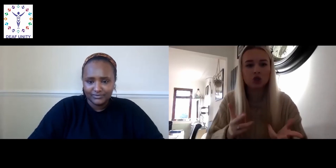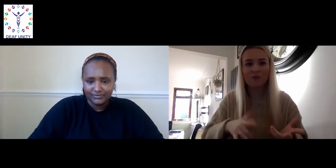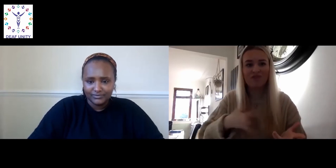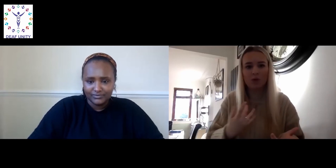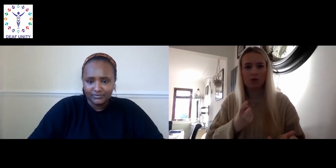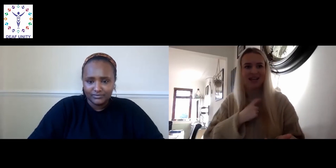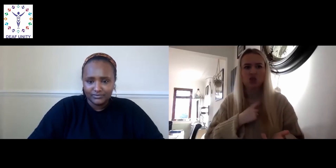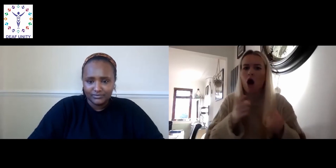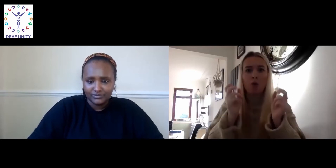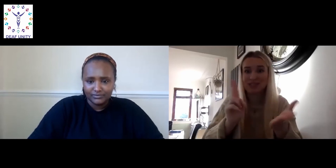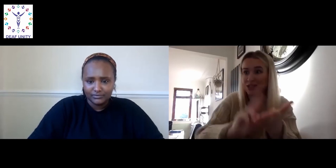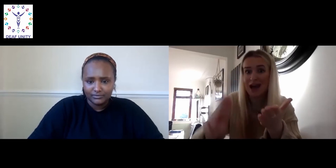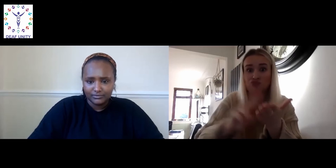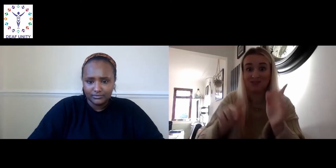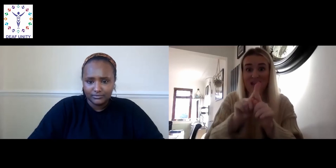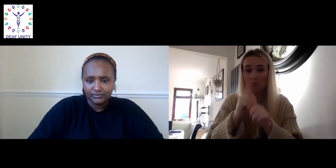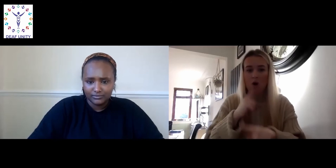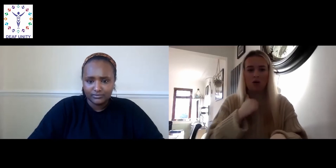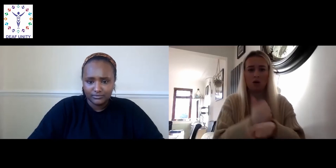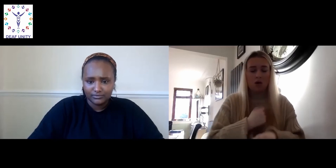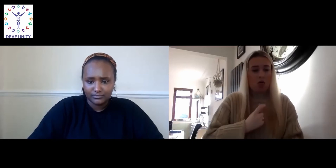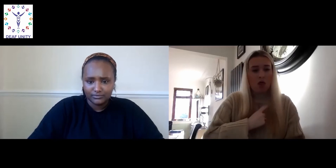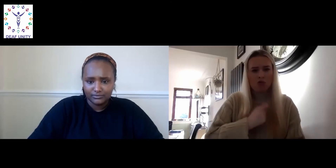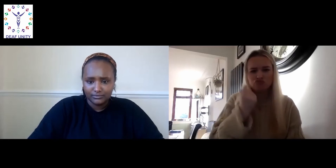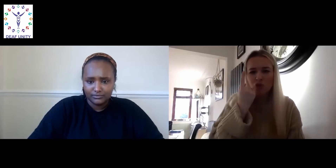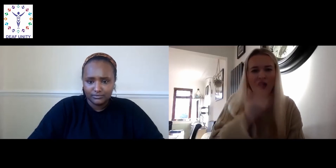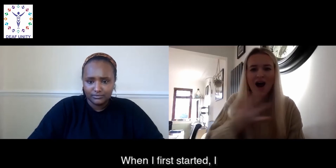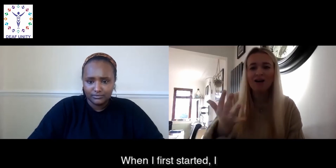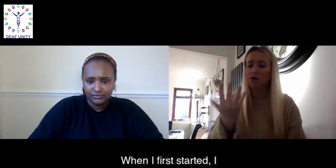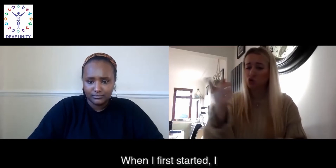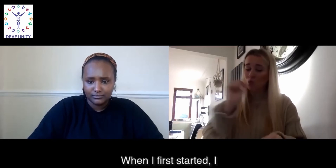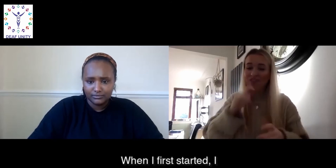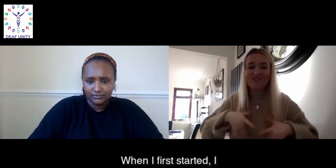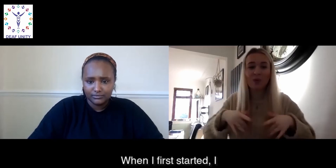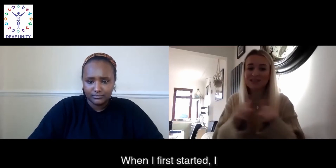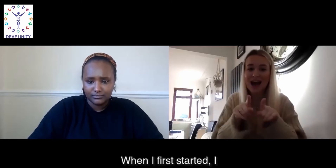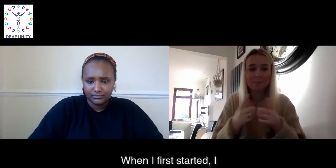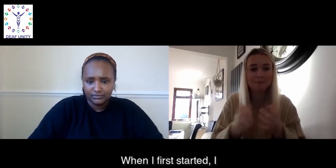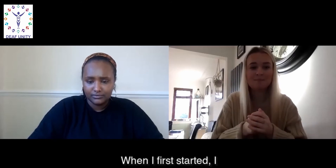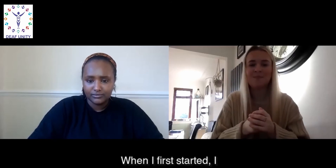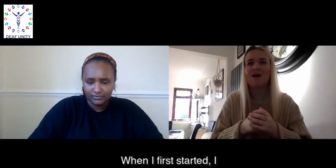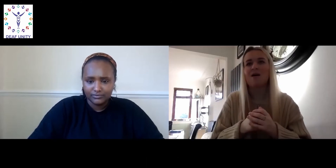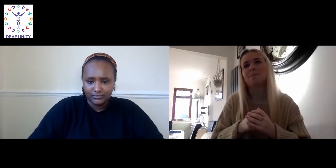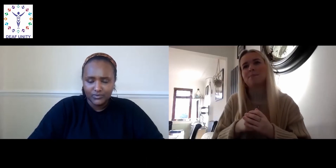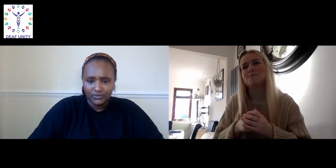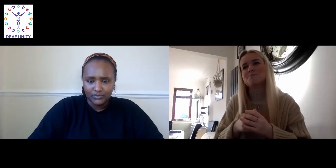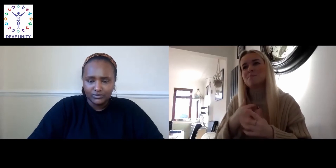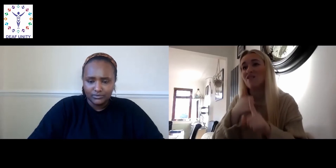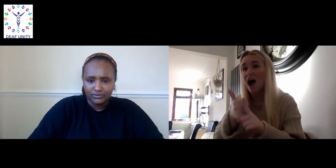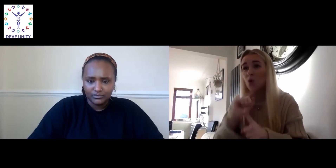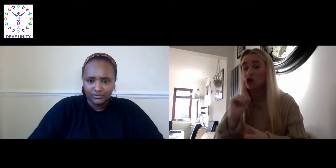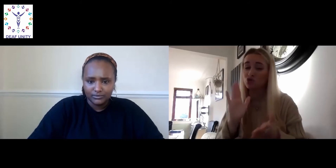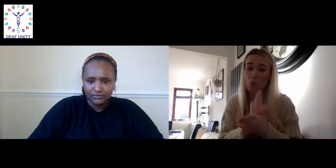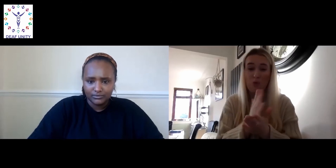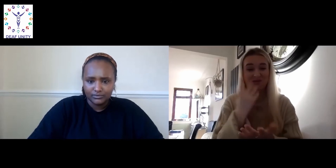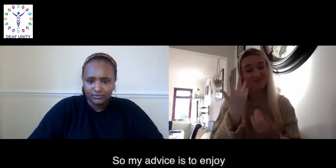And it's okay to feel nervous. It's natural. When I first started, I felt nervous, but I realised everyone feels the same.